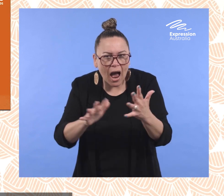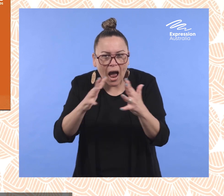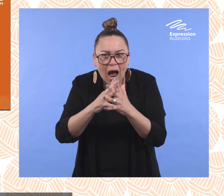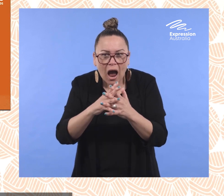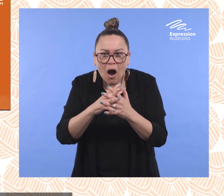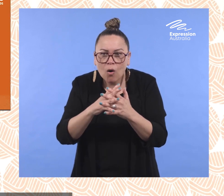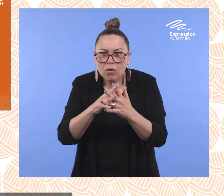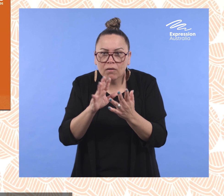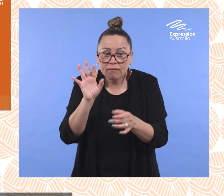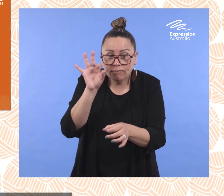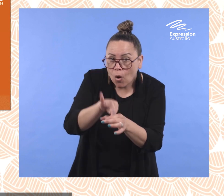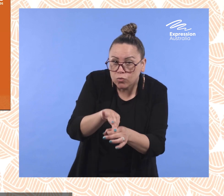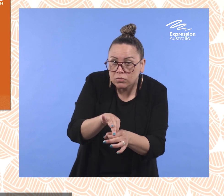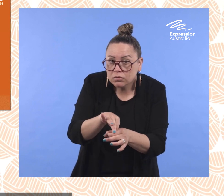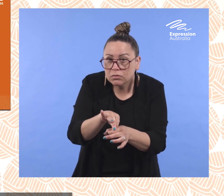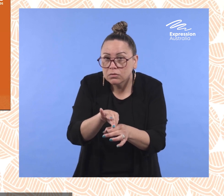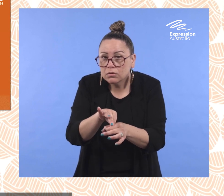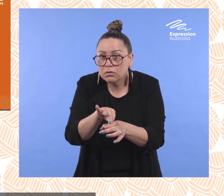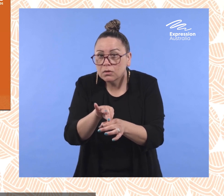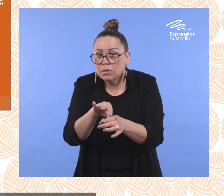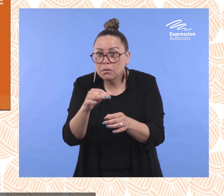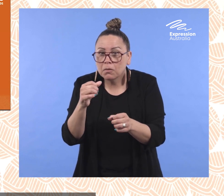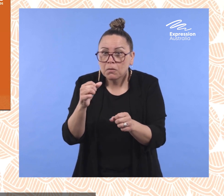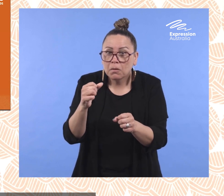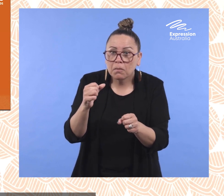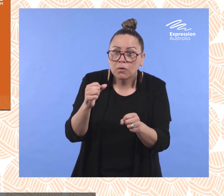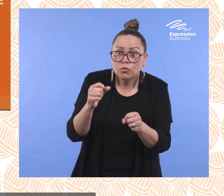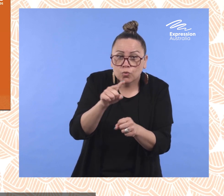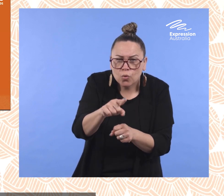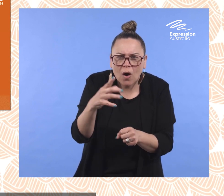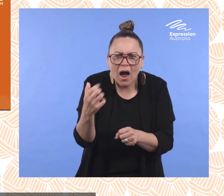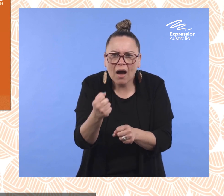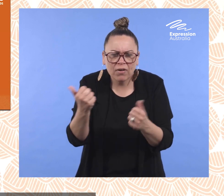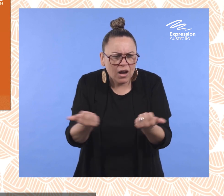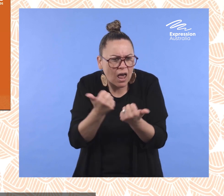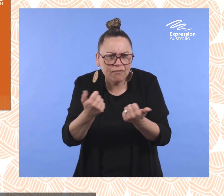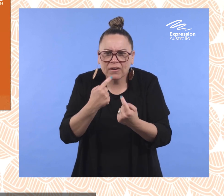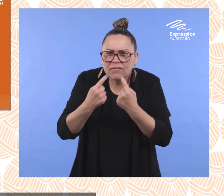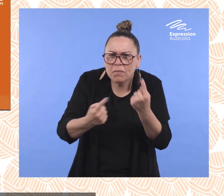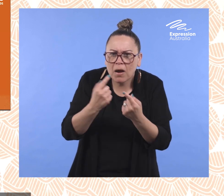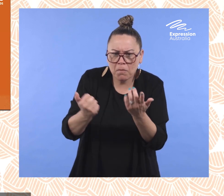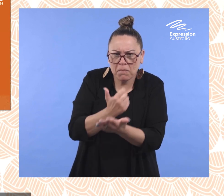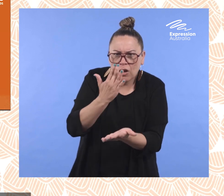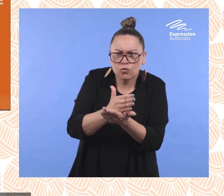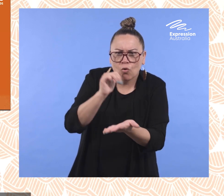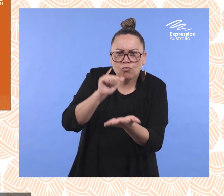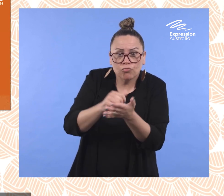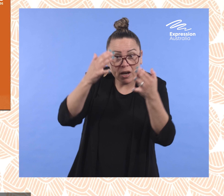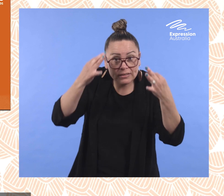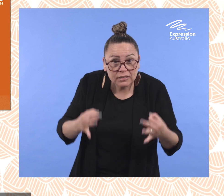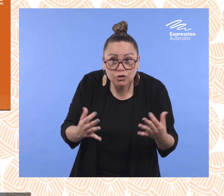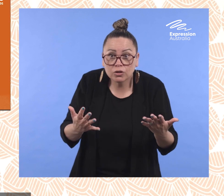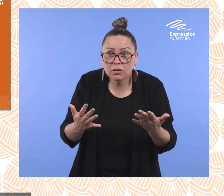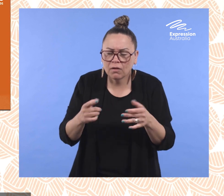vote? Or do you feel like you've got enough information to make a decision that